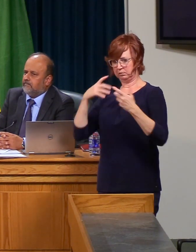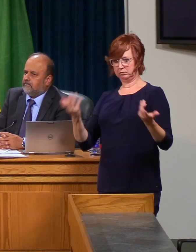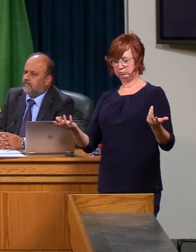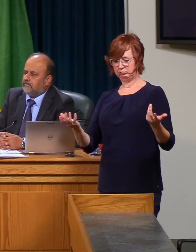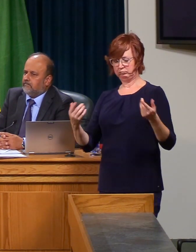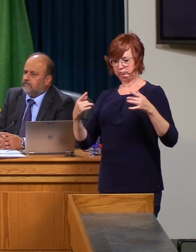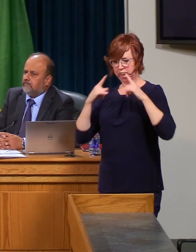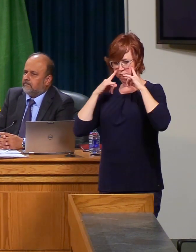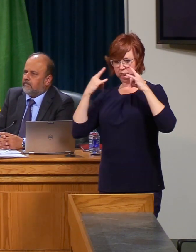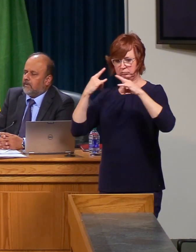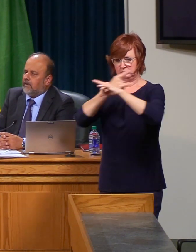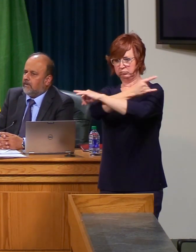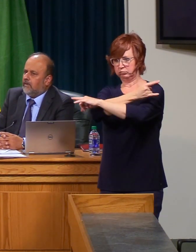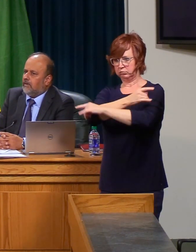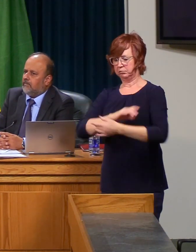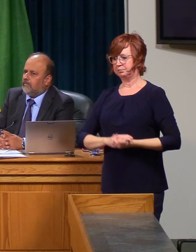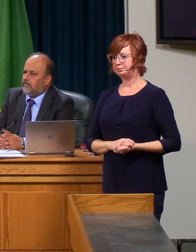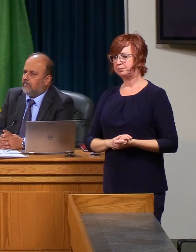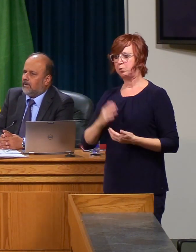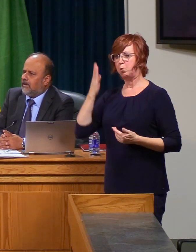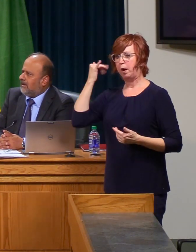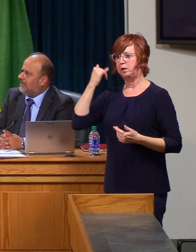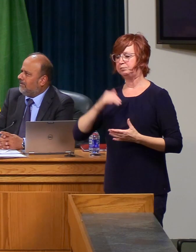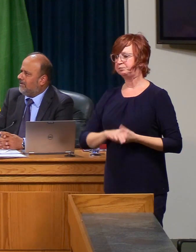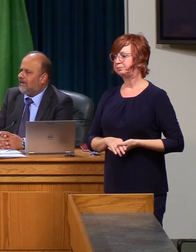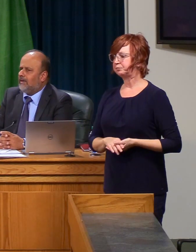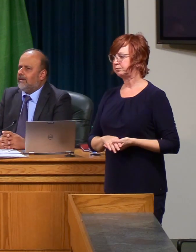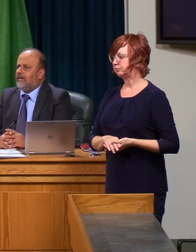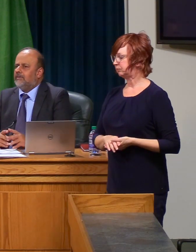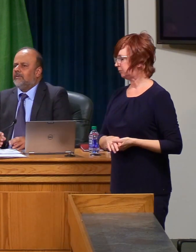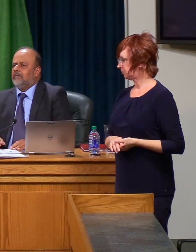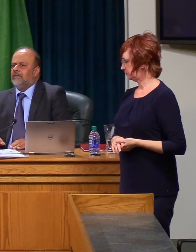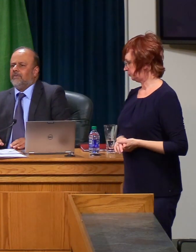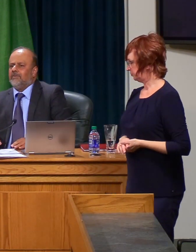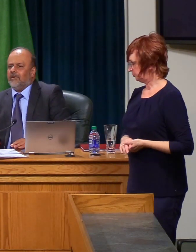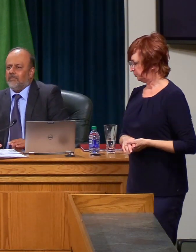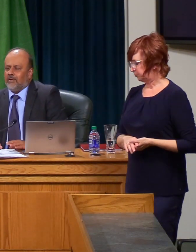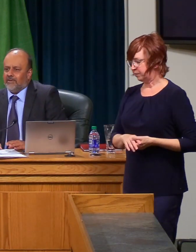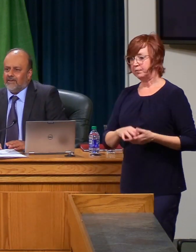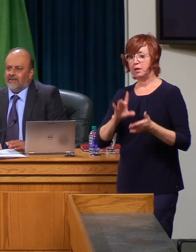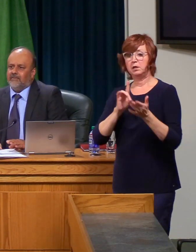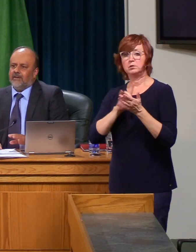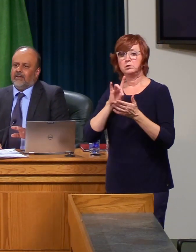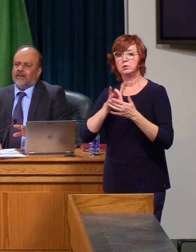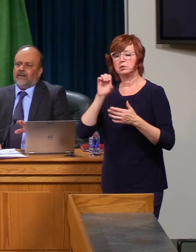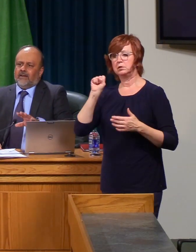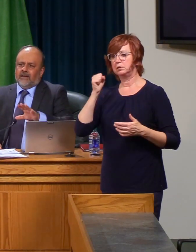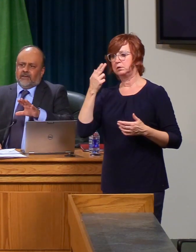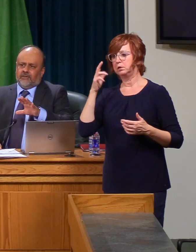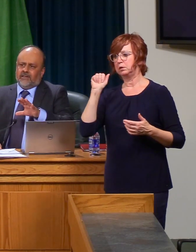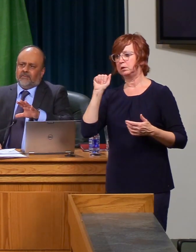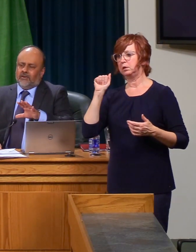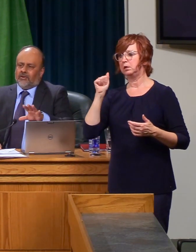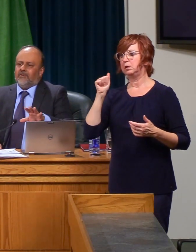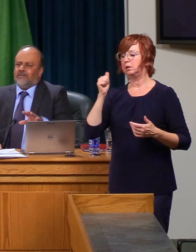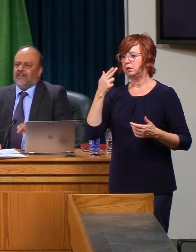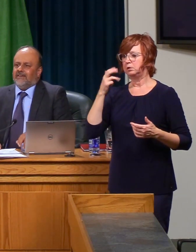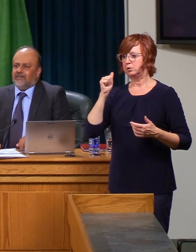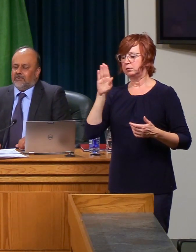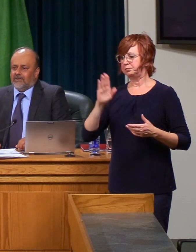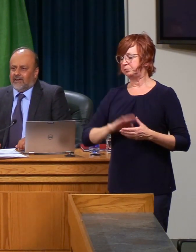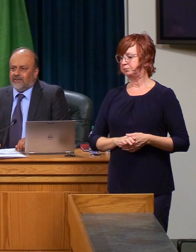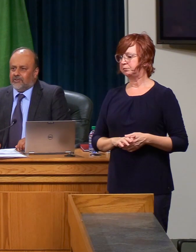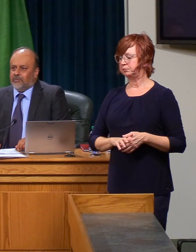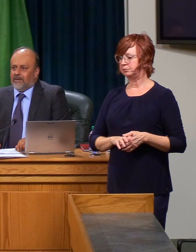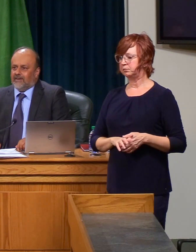risk in at least one case was fairly minimal? So go ahead, Doctor. So first of all, so there's been lots of